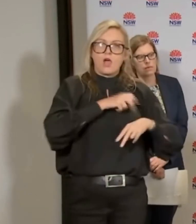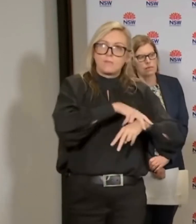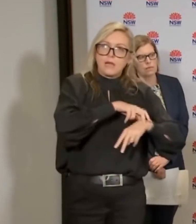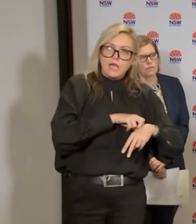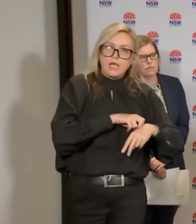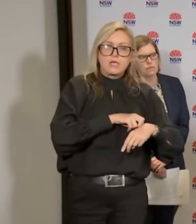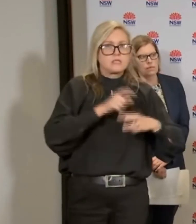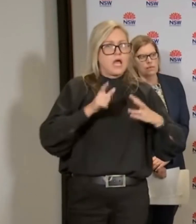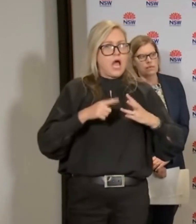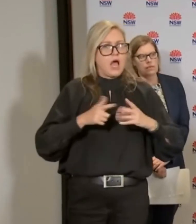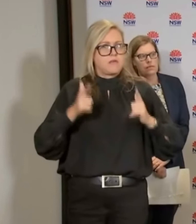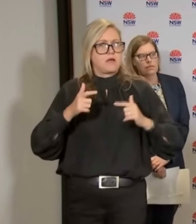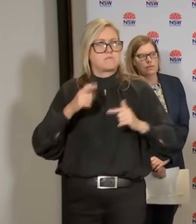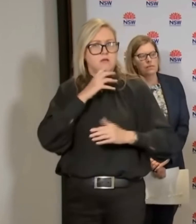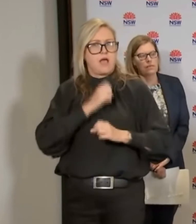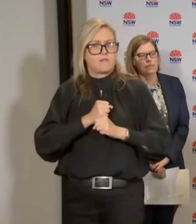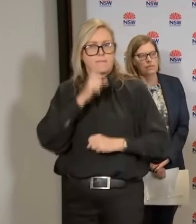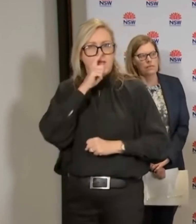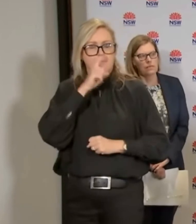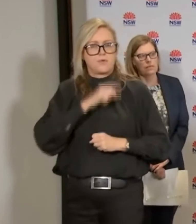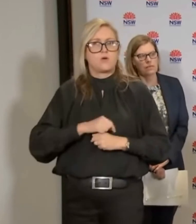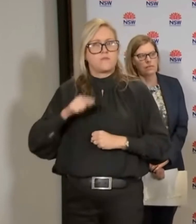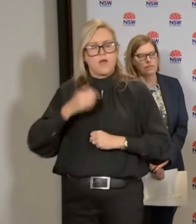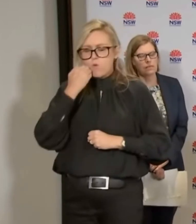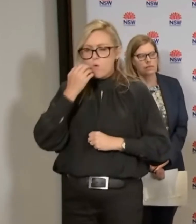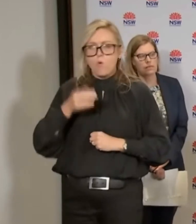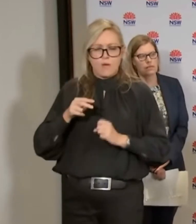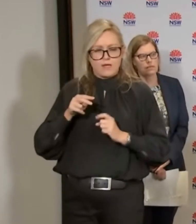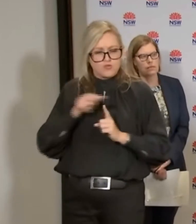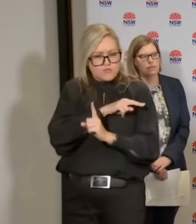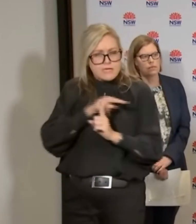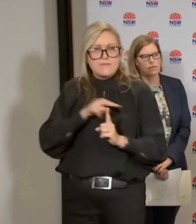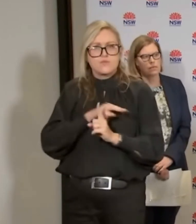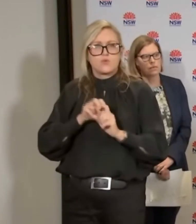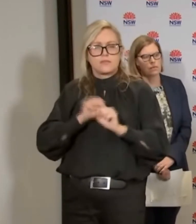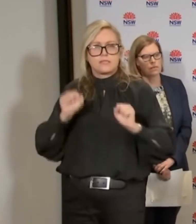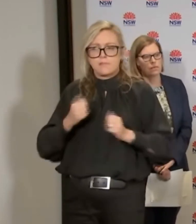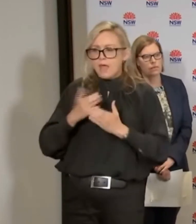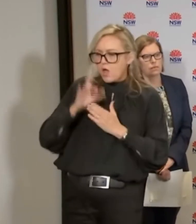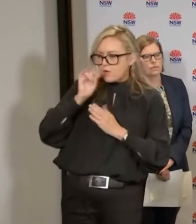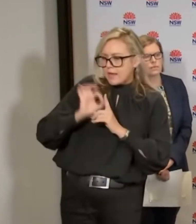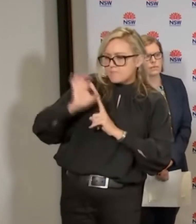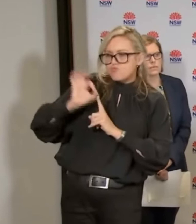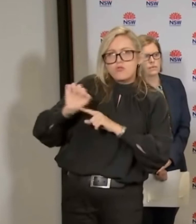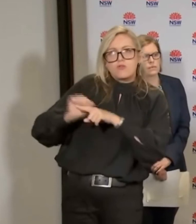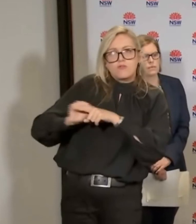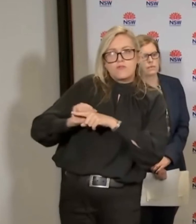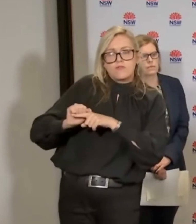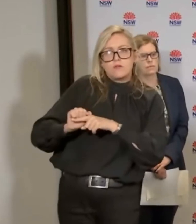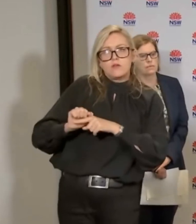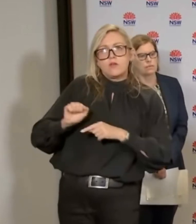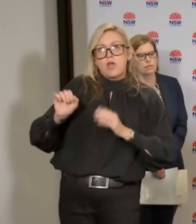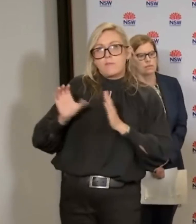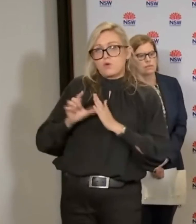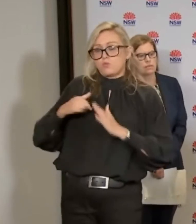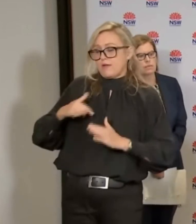agencies on an ongoing basis review how we can make the system tighter and stronger. Every day that we provide that system, we believe